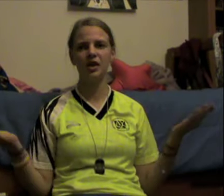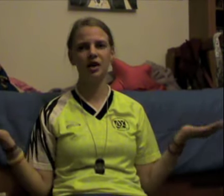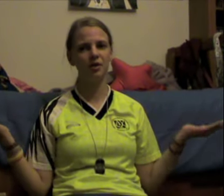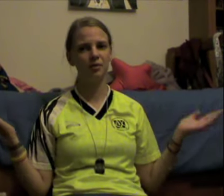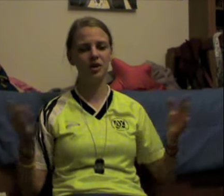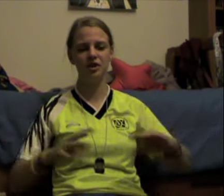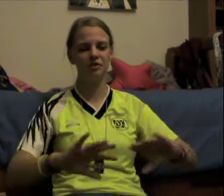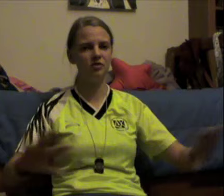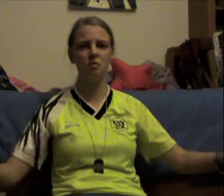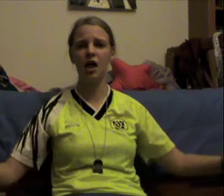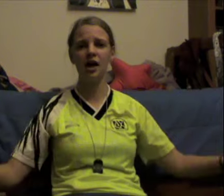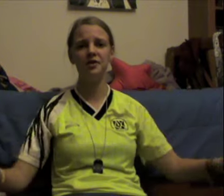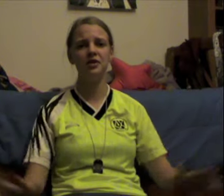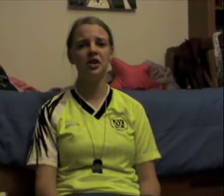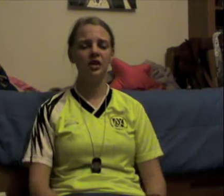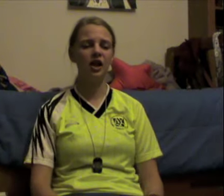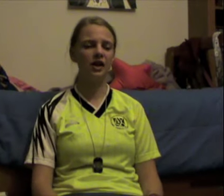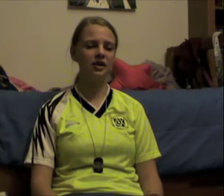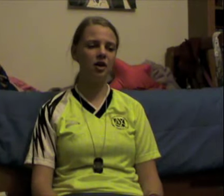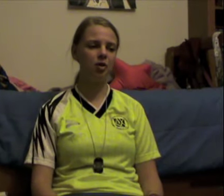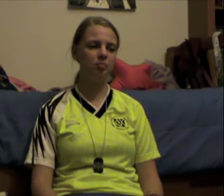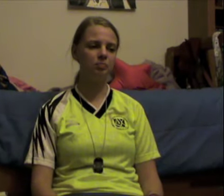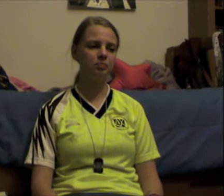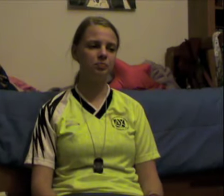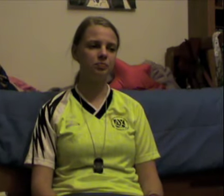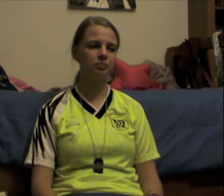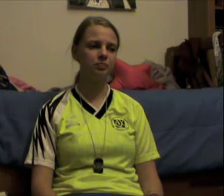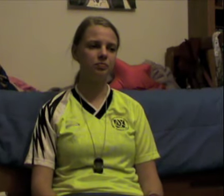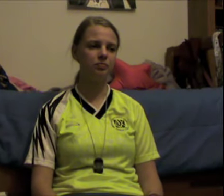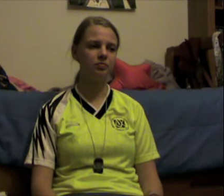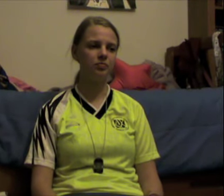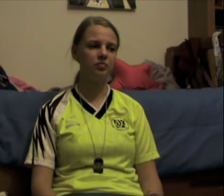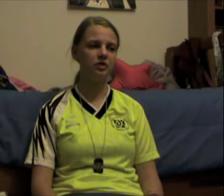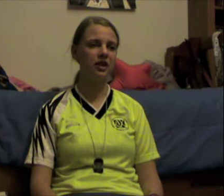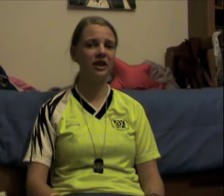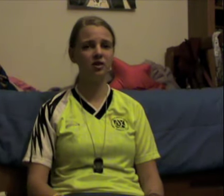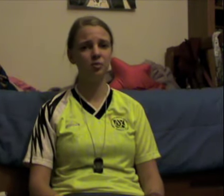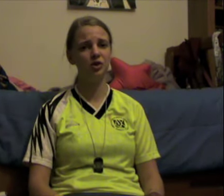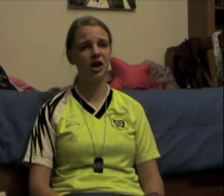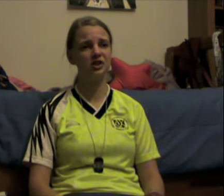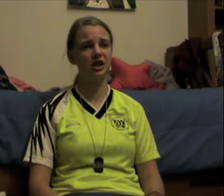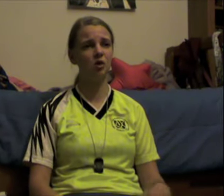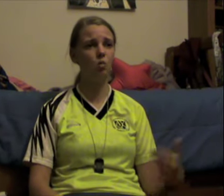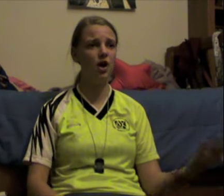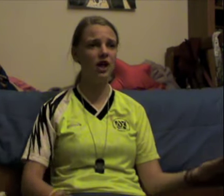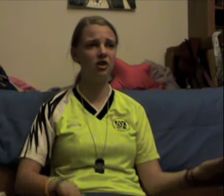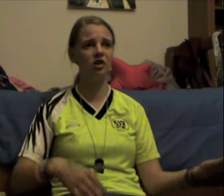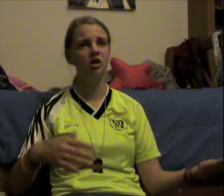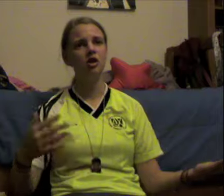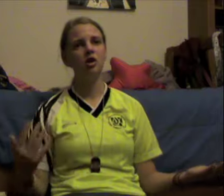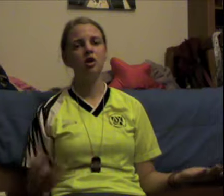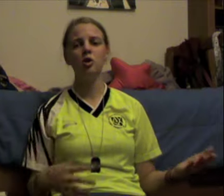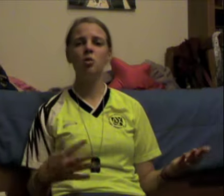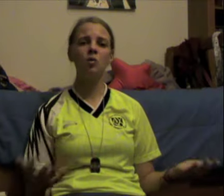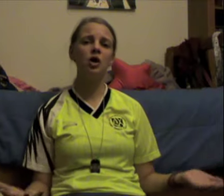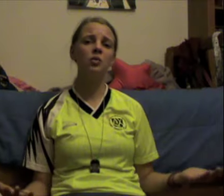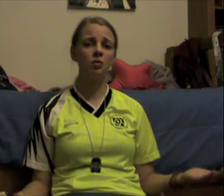I don't know, a different reply. Like, um, like, when you're asking when, who, what, where, when,